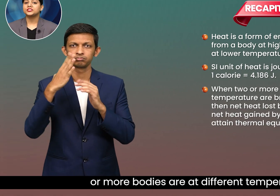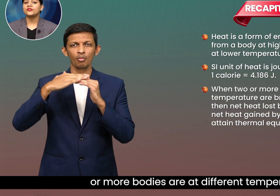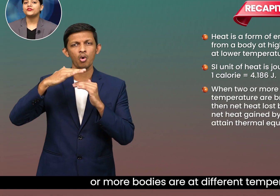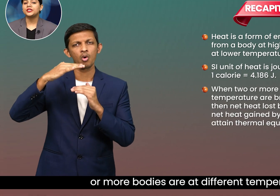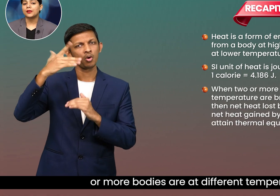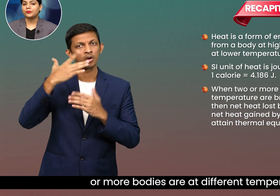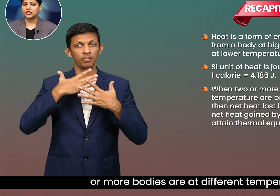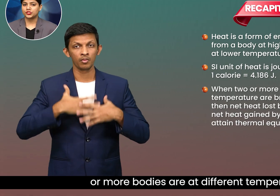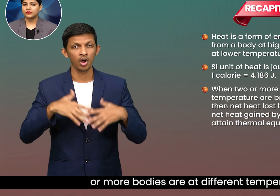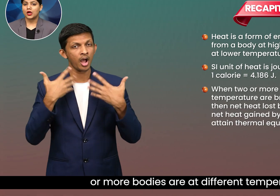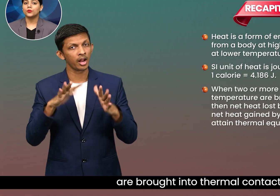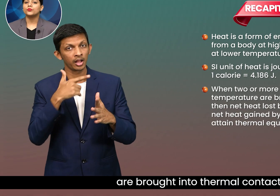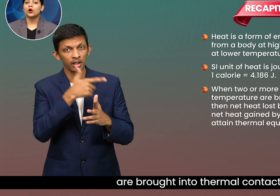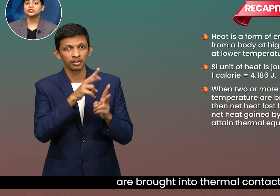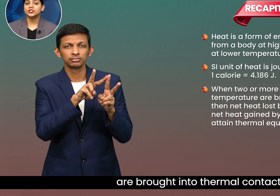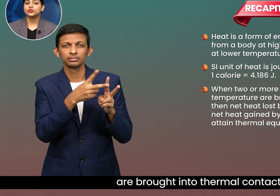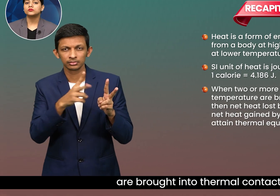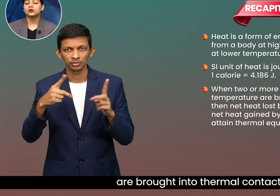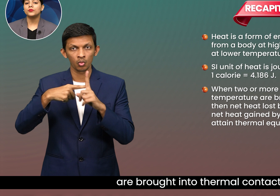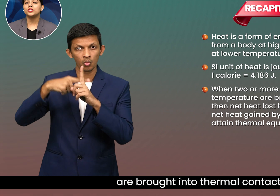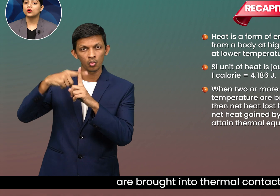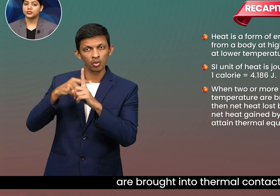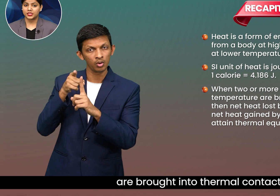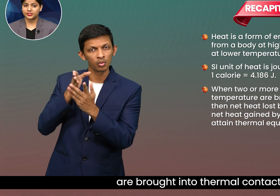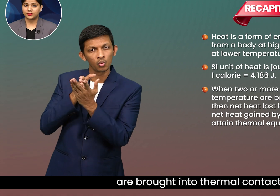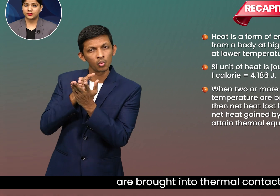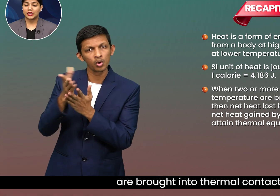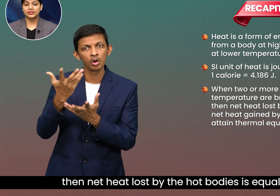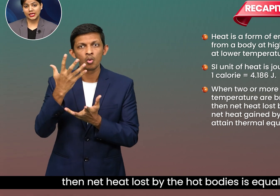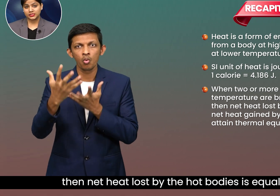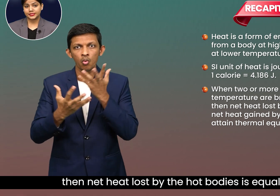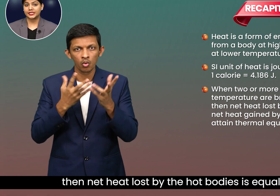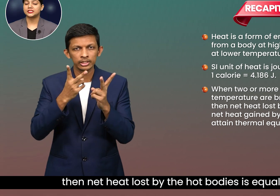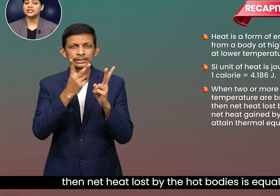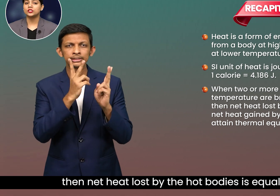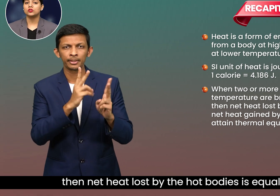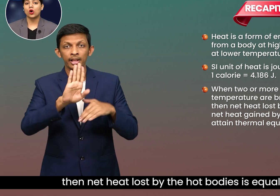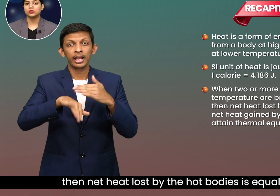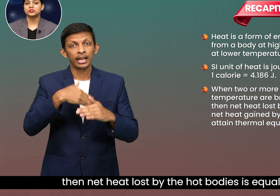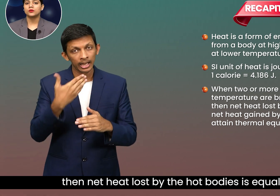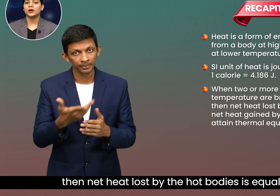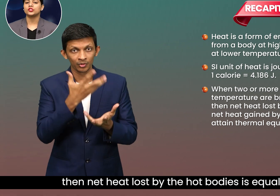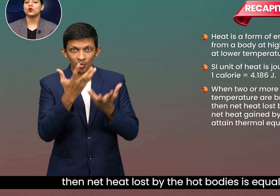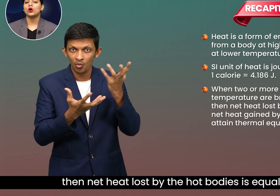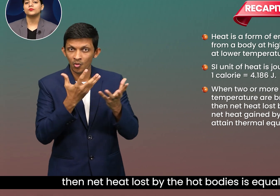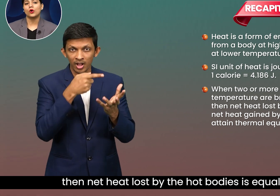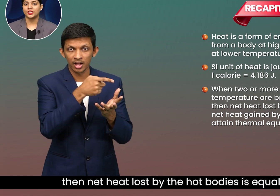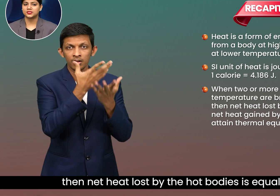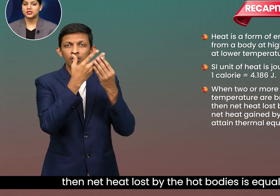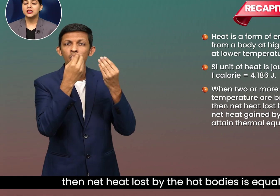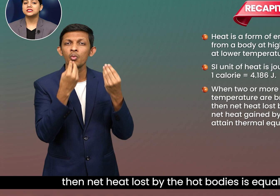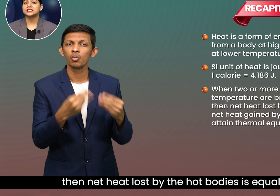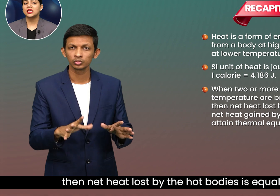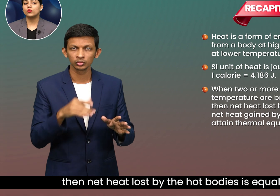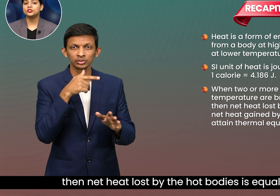are at different temperature are brought into thermal contact, then net heat lost by the hot